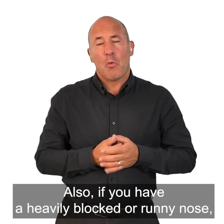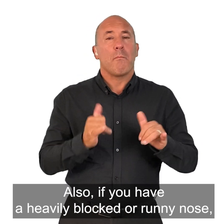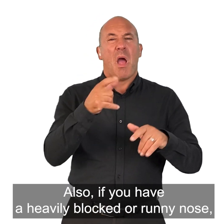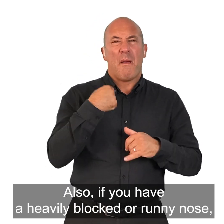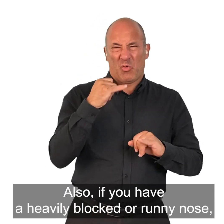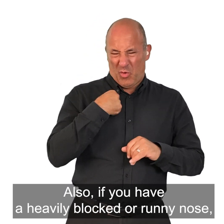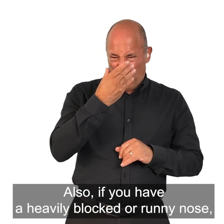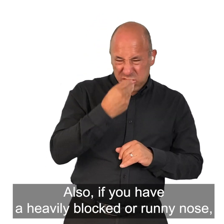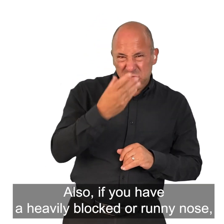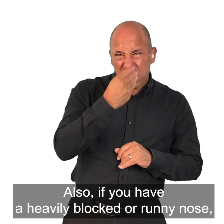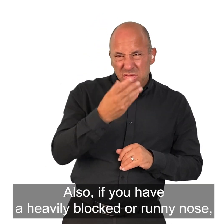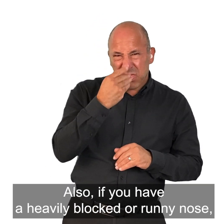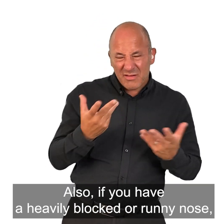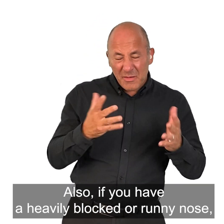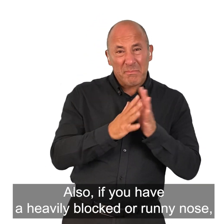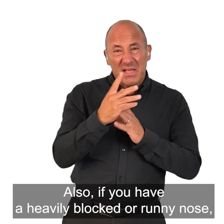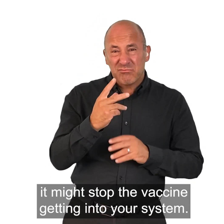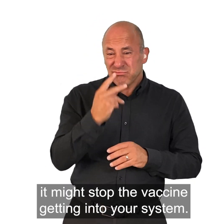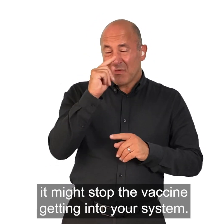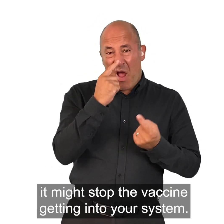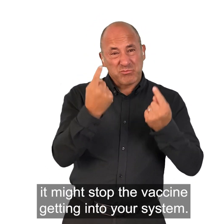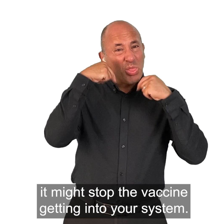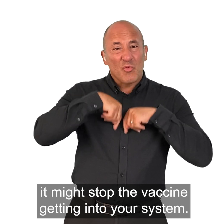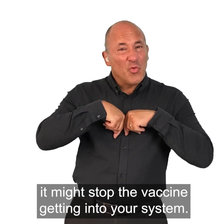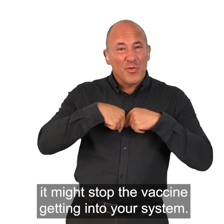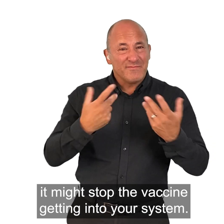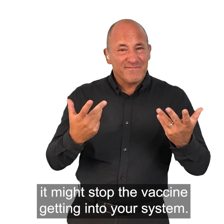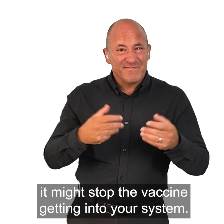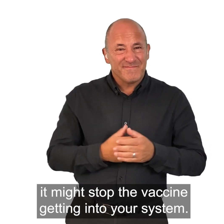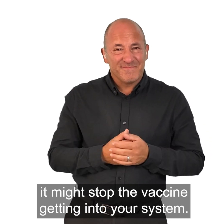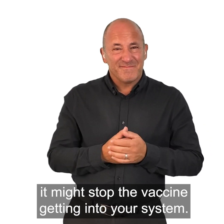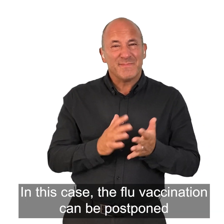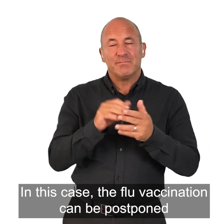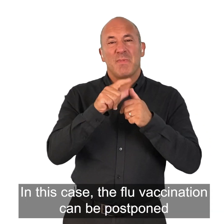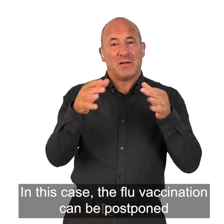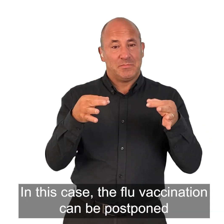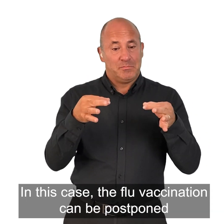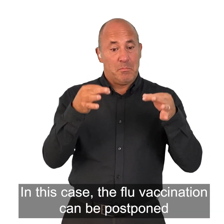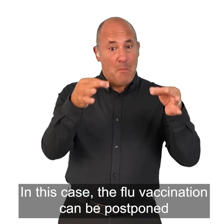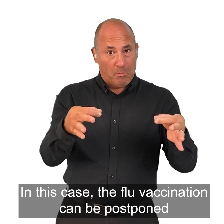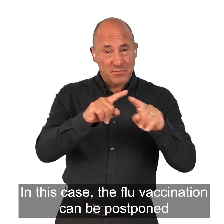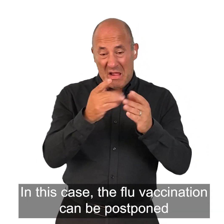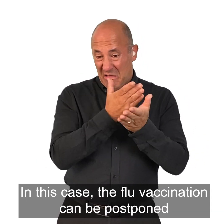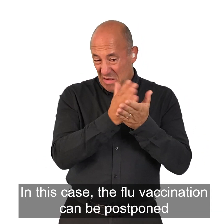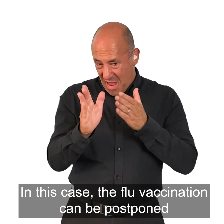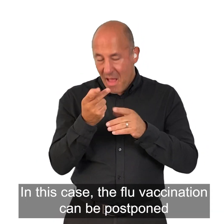Also, if you have a heavily blocked or runny nose, it might stop the vaccine getting into your system. In this case, the flu vaccination can